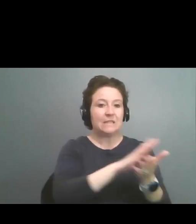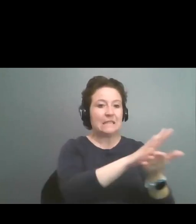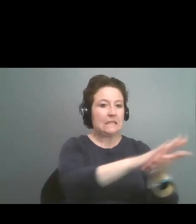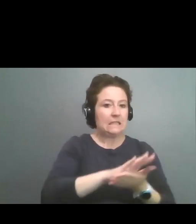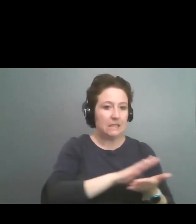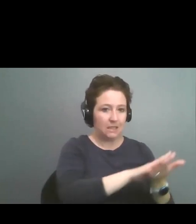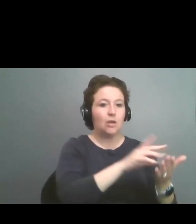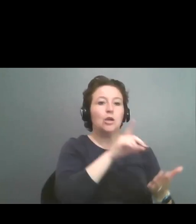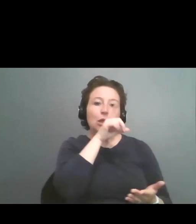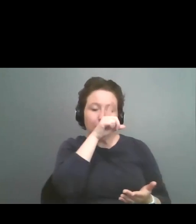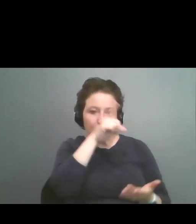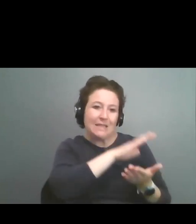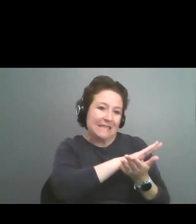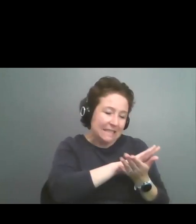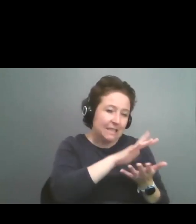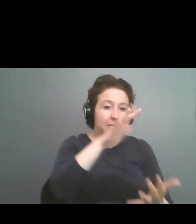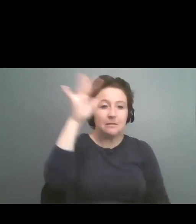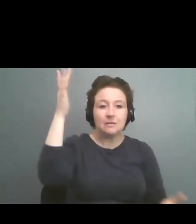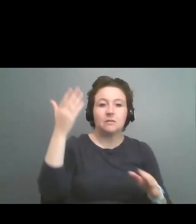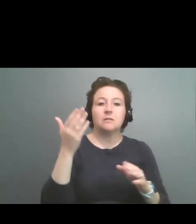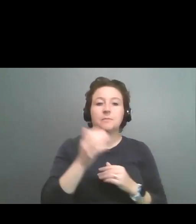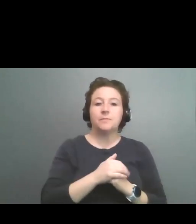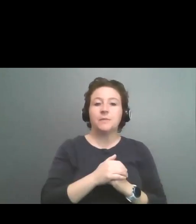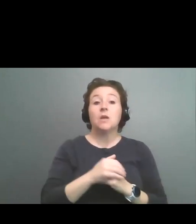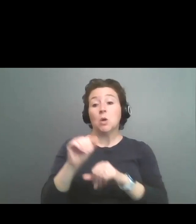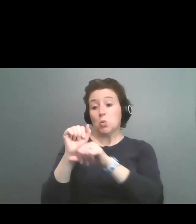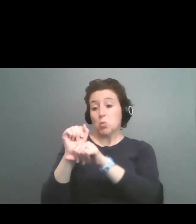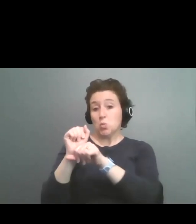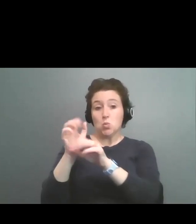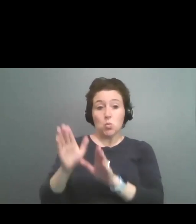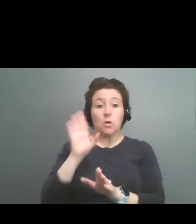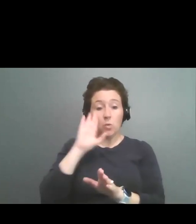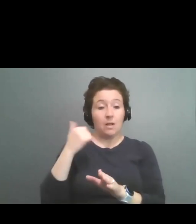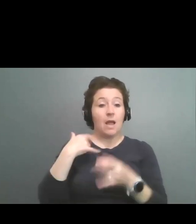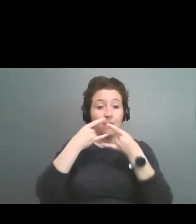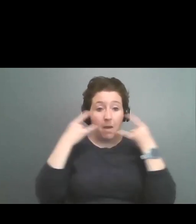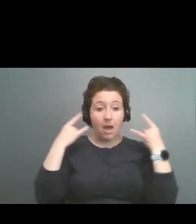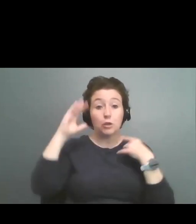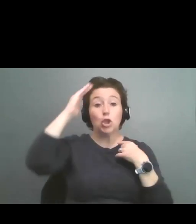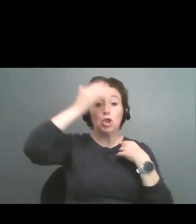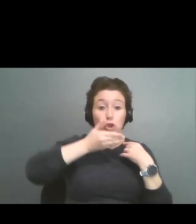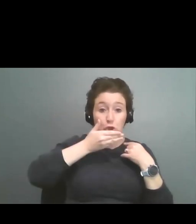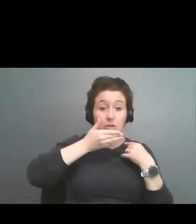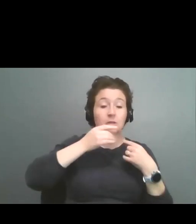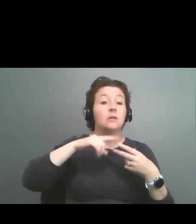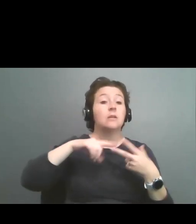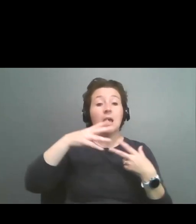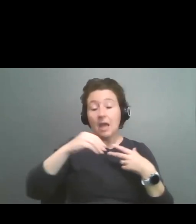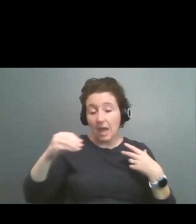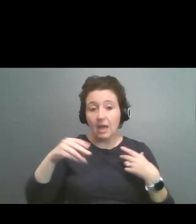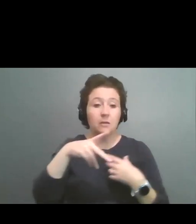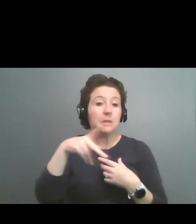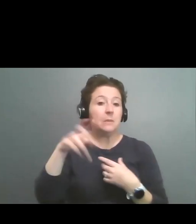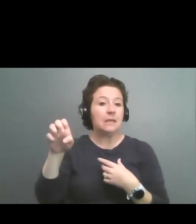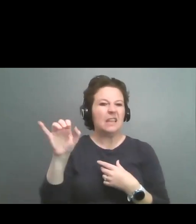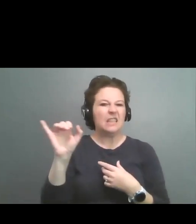in between all of the voters that we have. Our workers will have masks, face shields, and all of the other PPE equipment that we